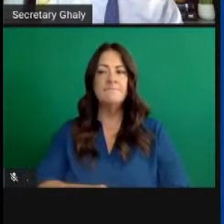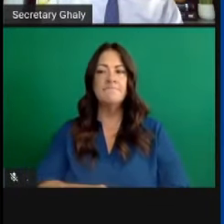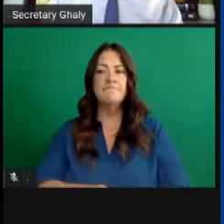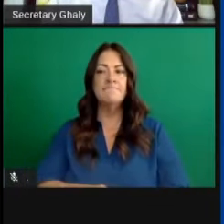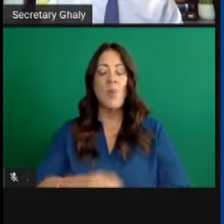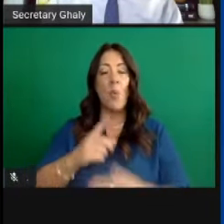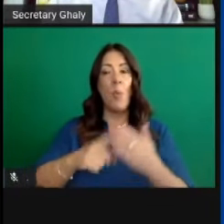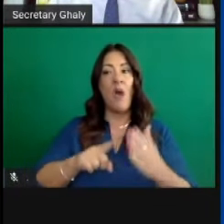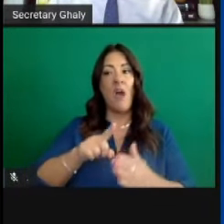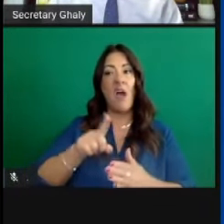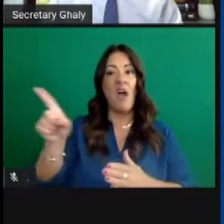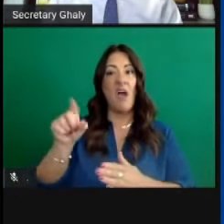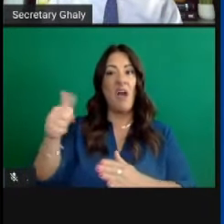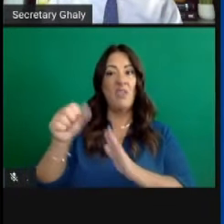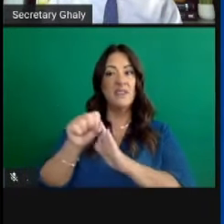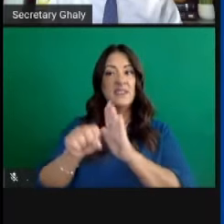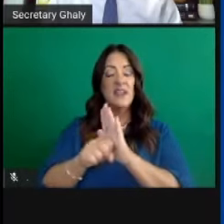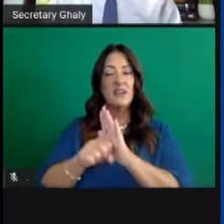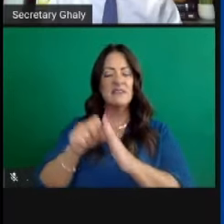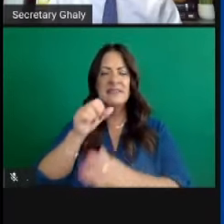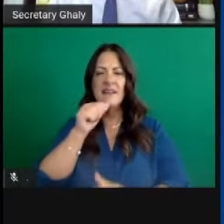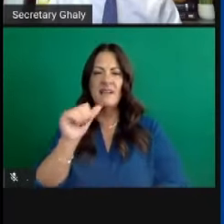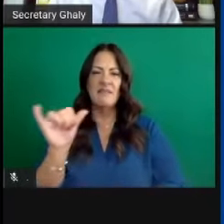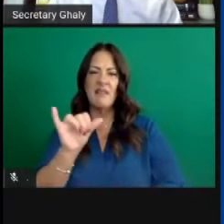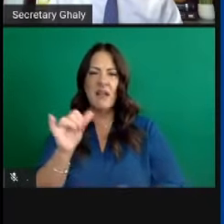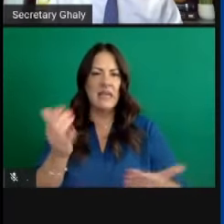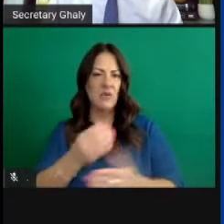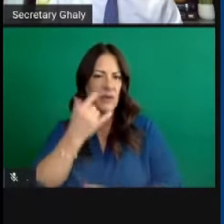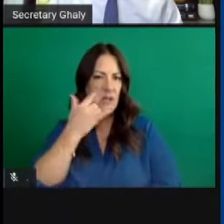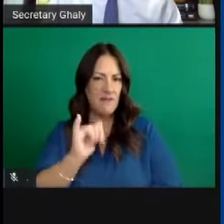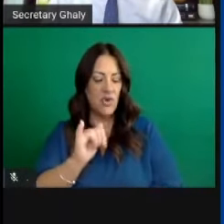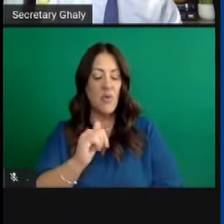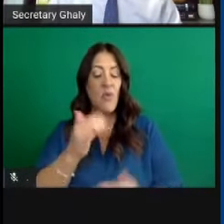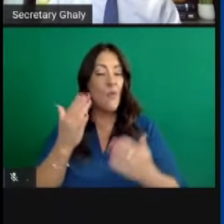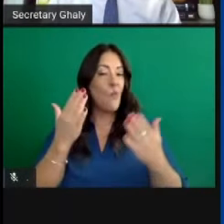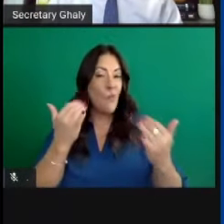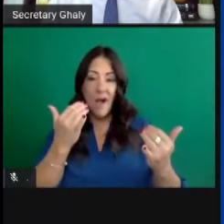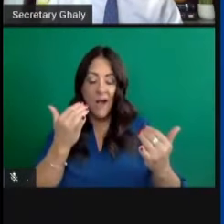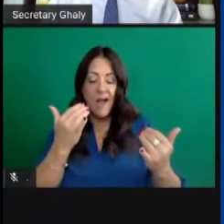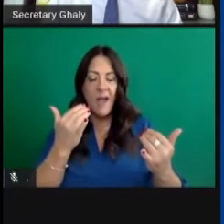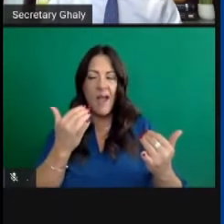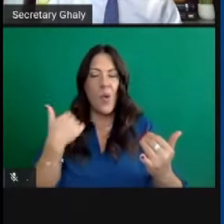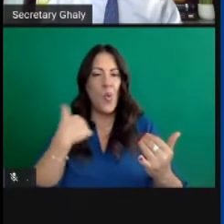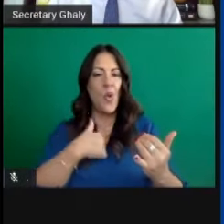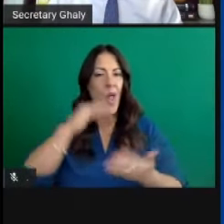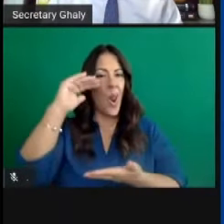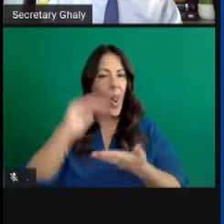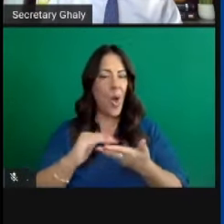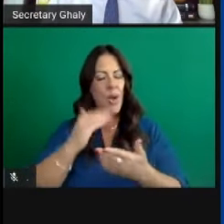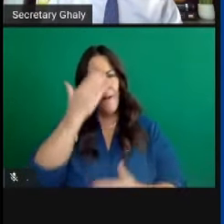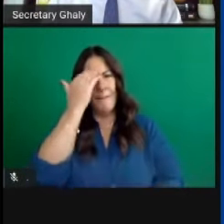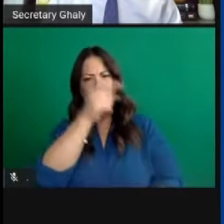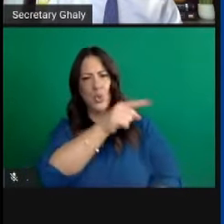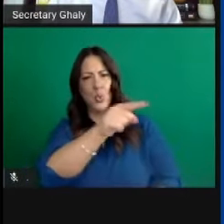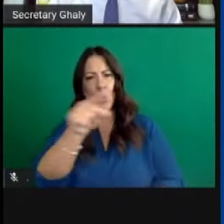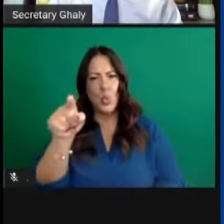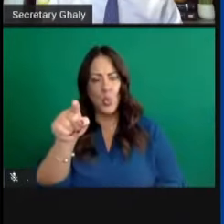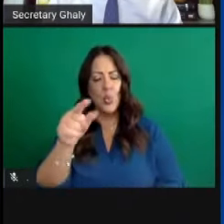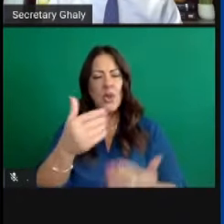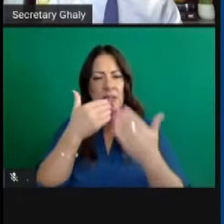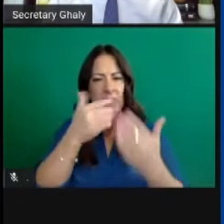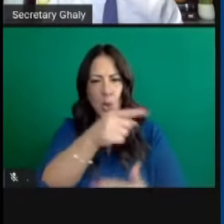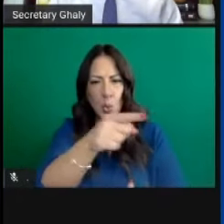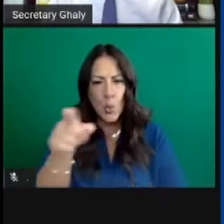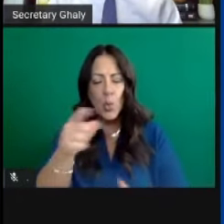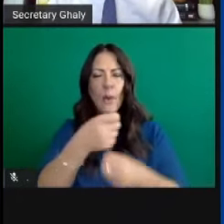in California. A lot of credit is to be given to each of you as individuals who are making decisions on a daily